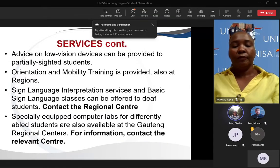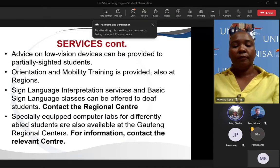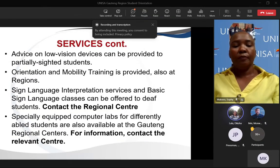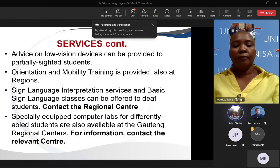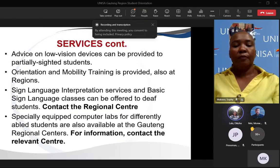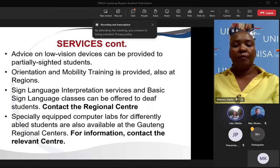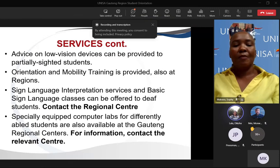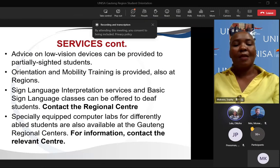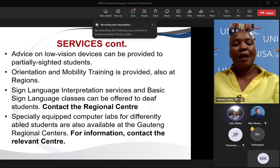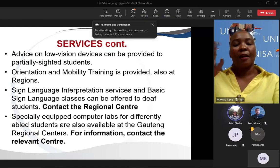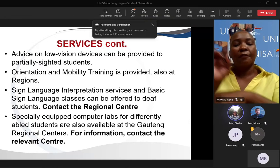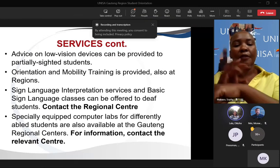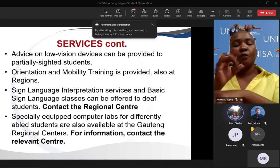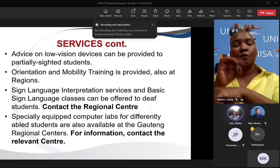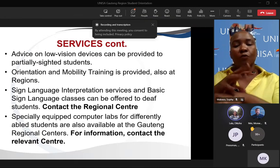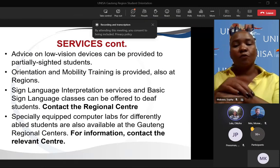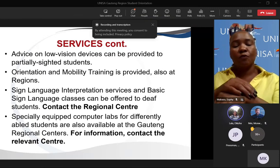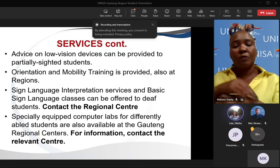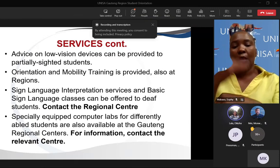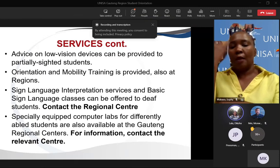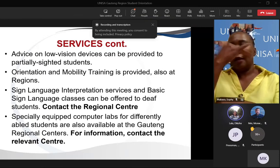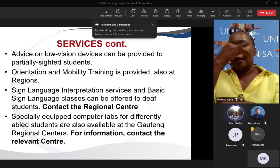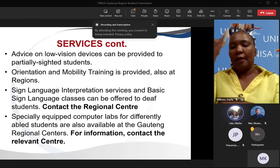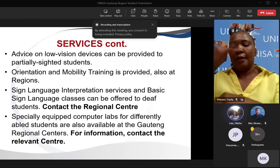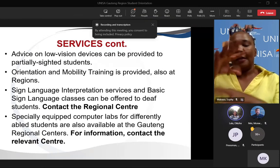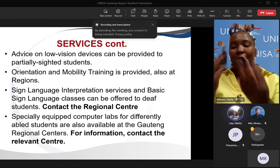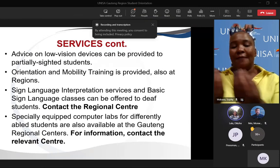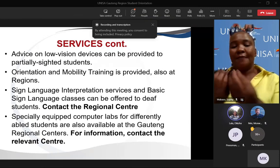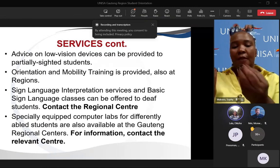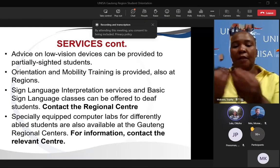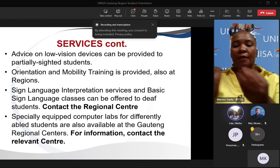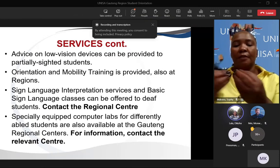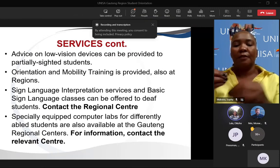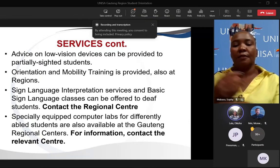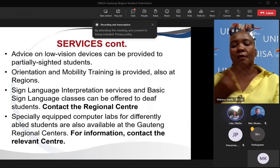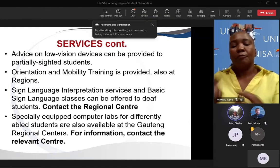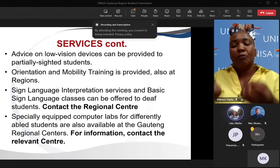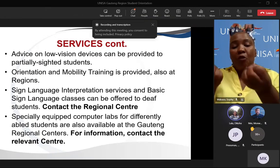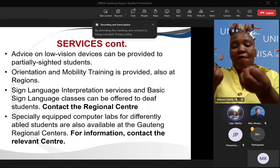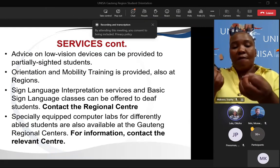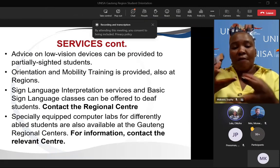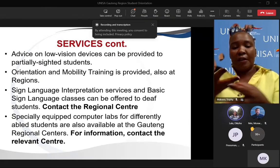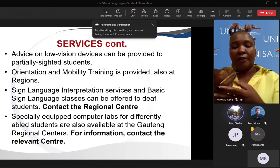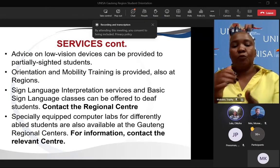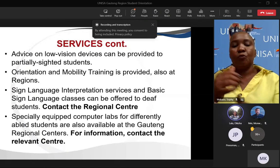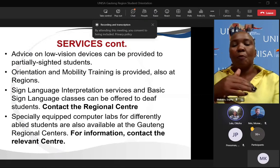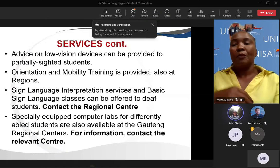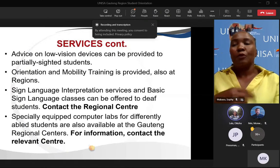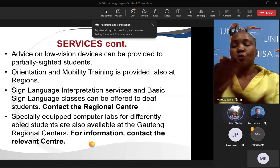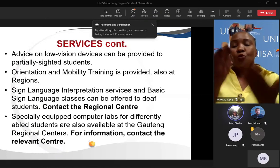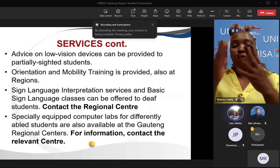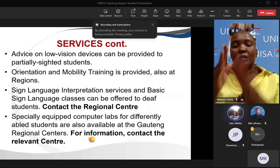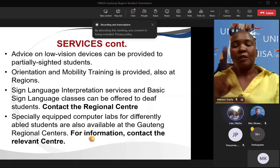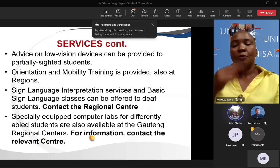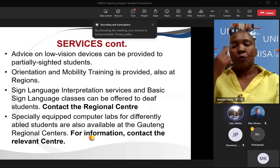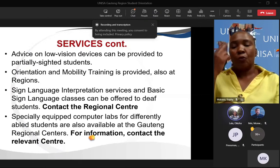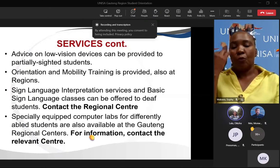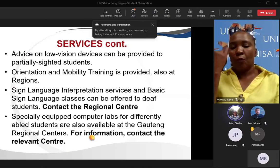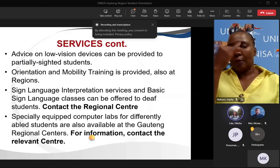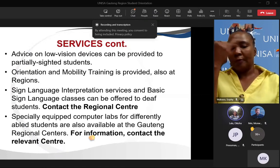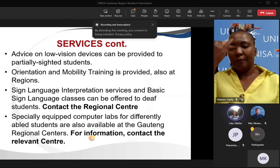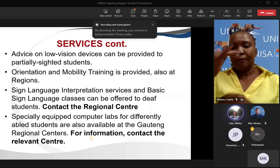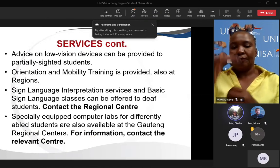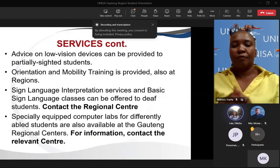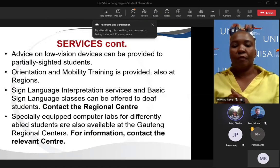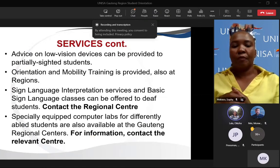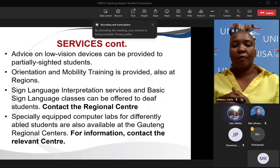on low vision devices can also be provided to students who are partially sighted as well as orientation